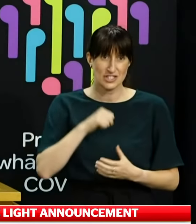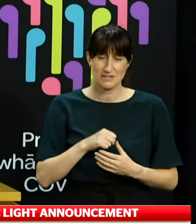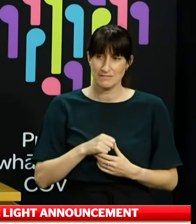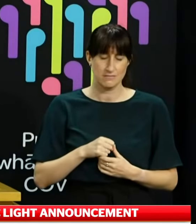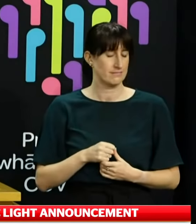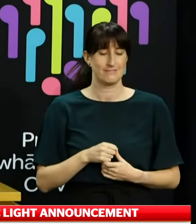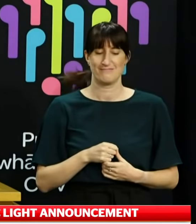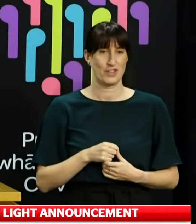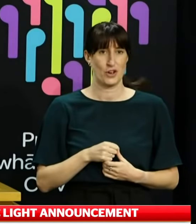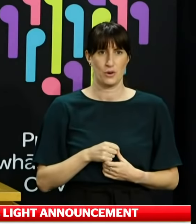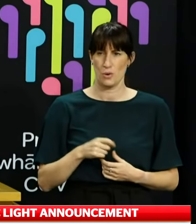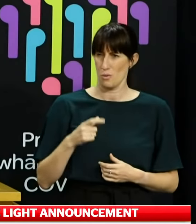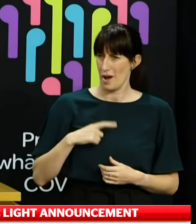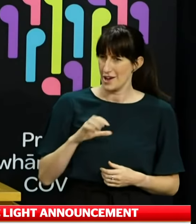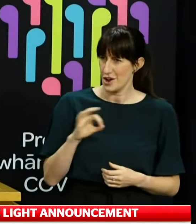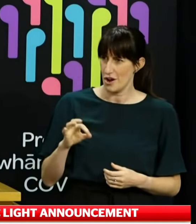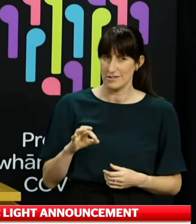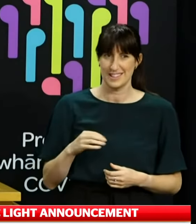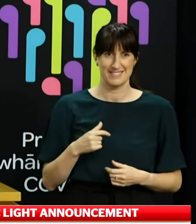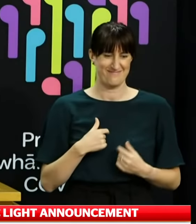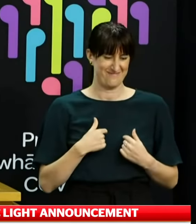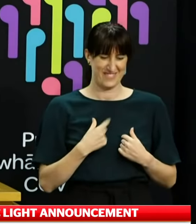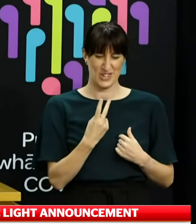kids. Would you feel safe to do so?